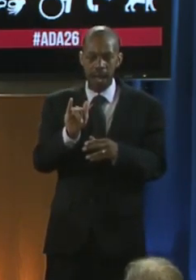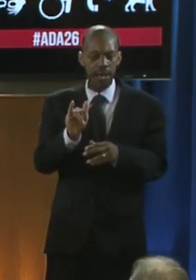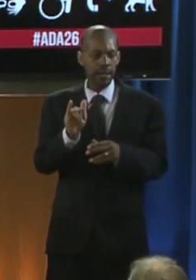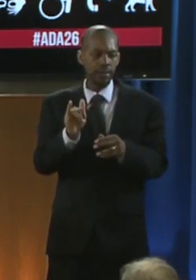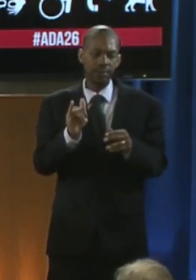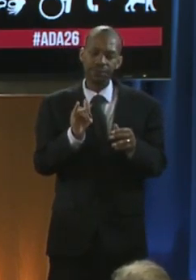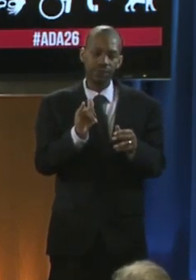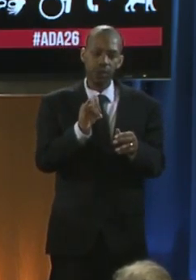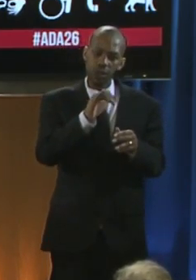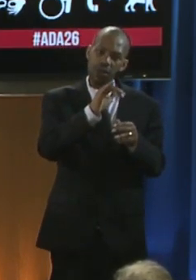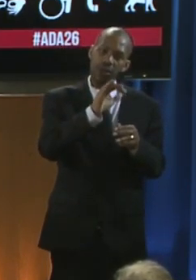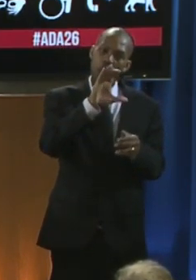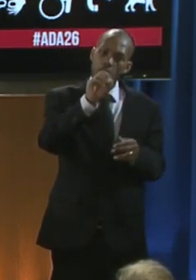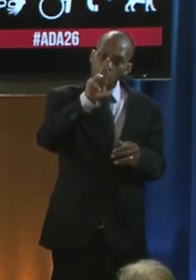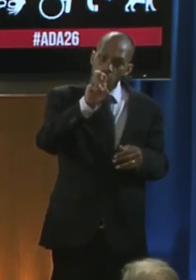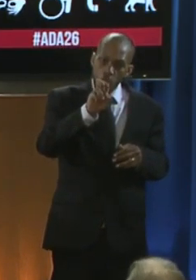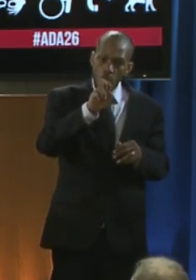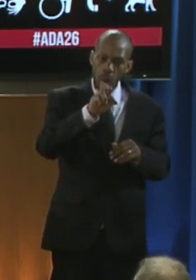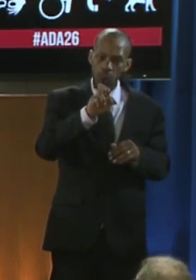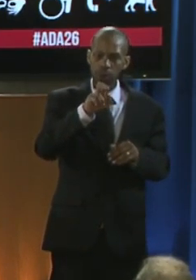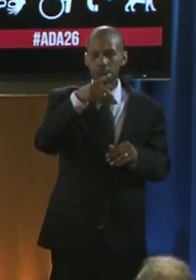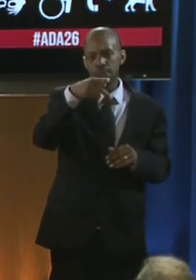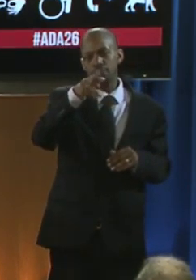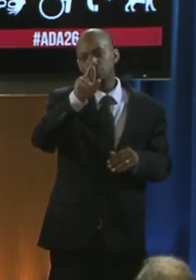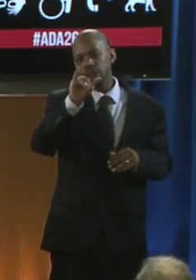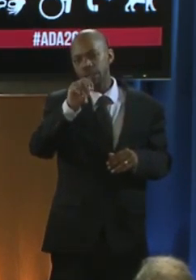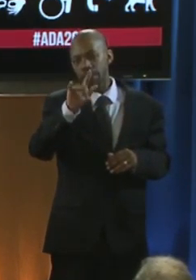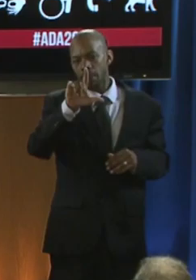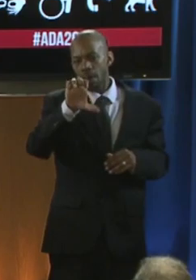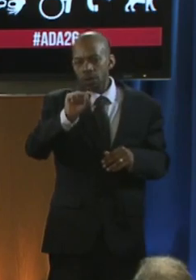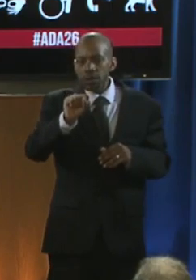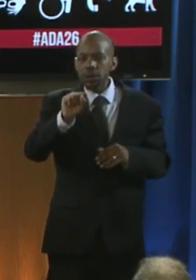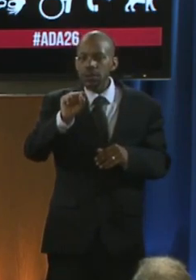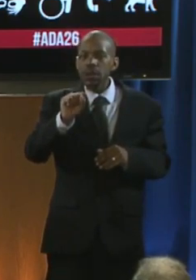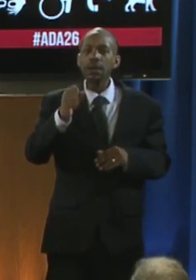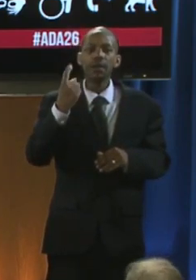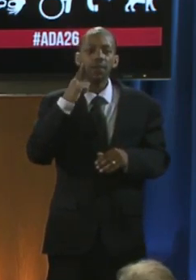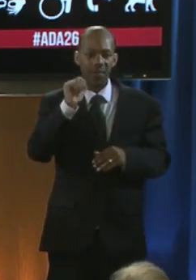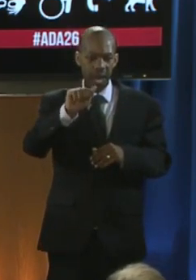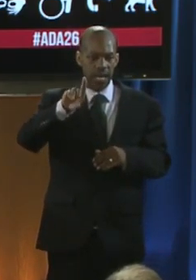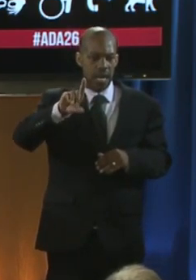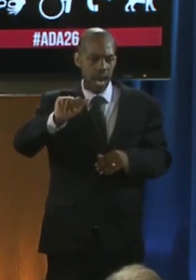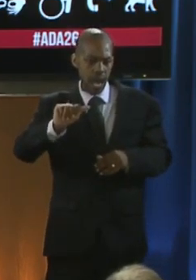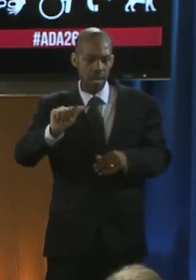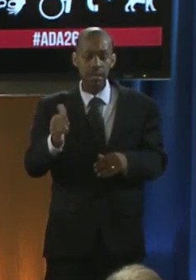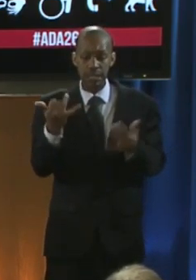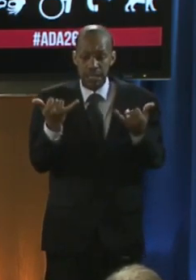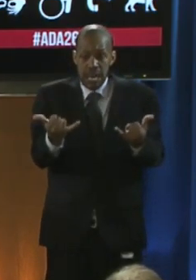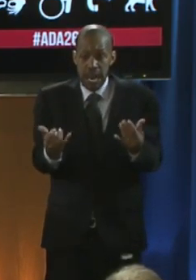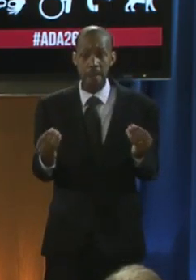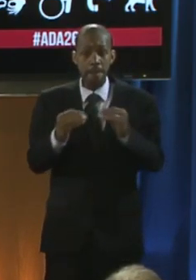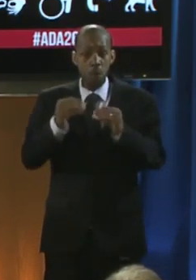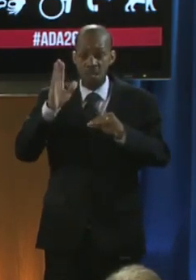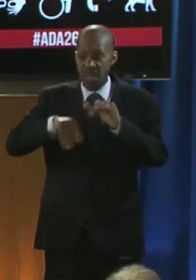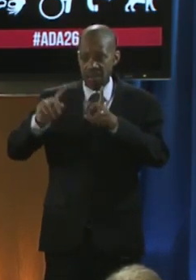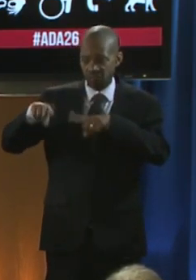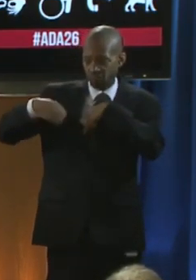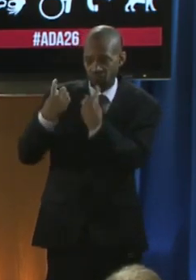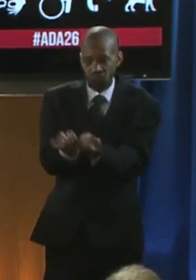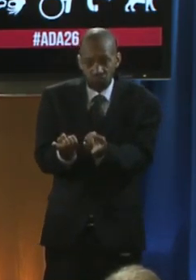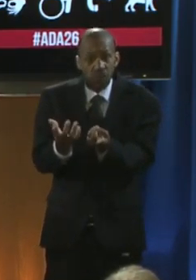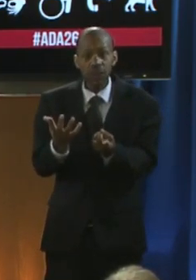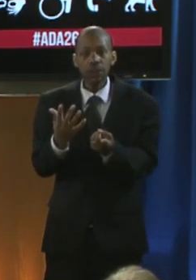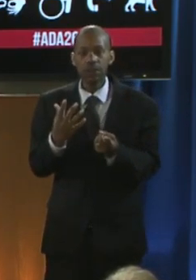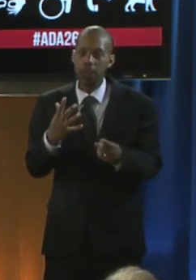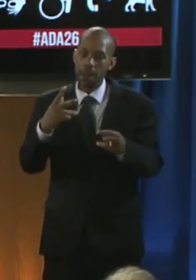principles and objectives of the Americans with Disabilities Act. Today, more than ever, it is important for us